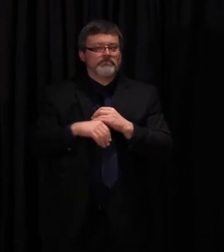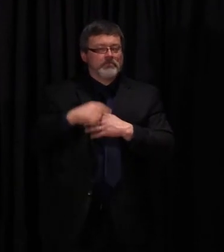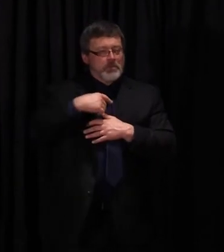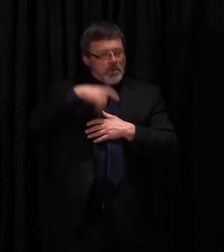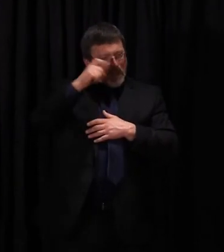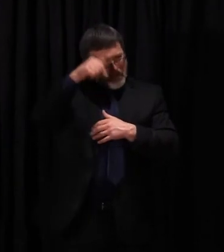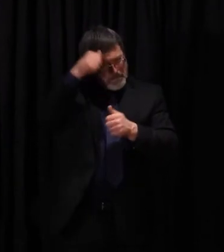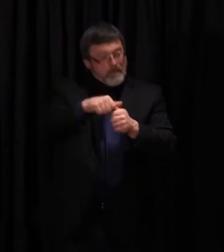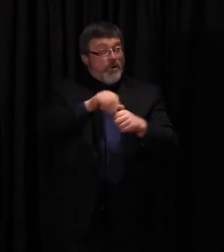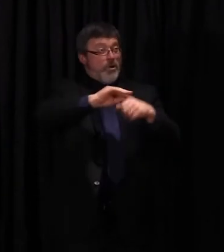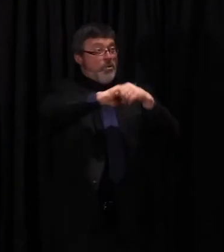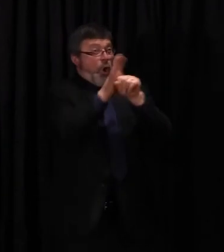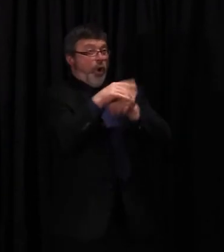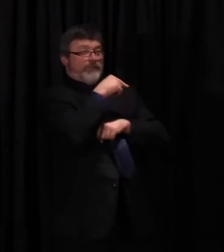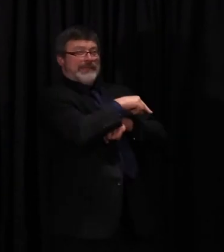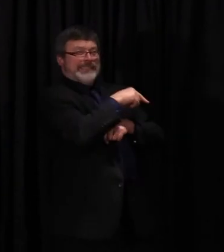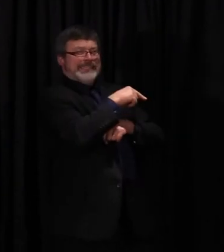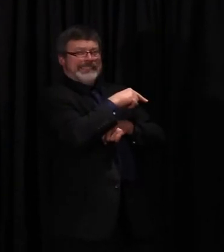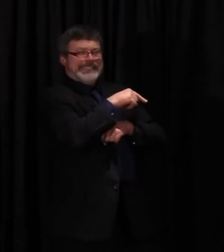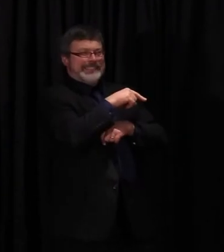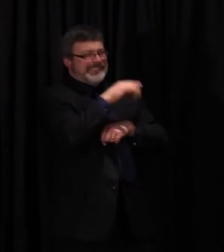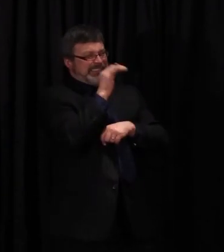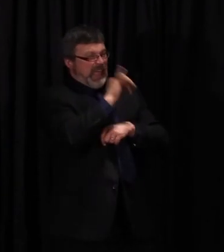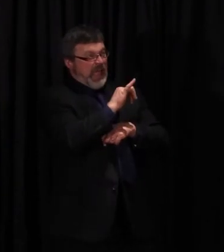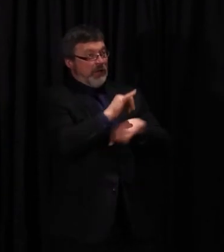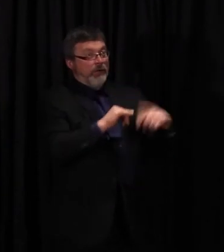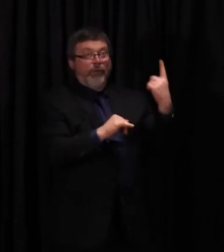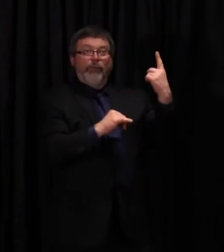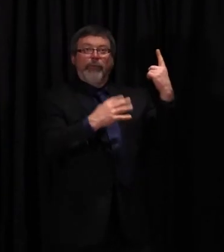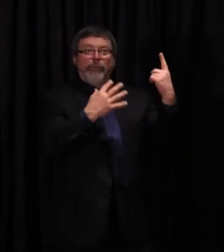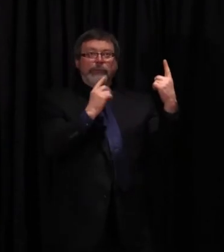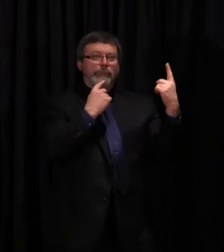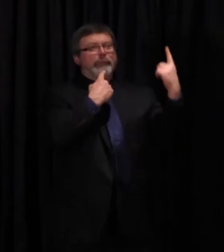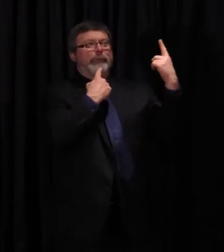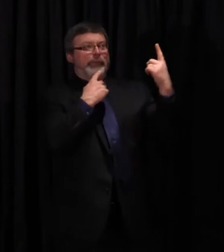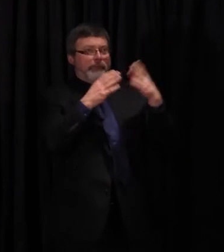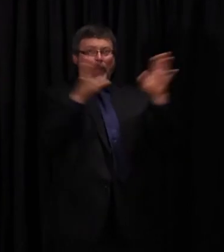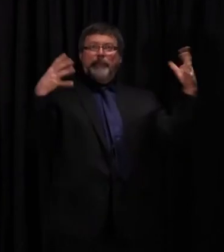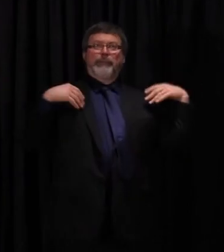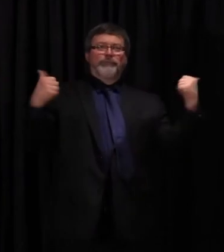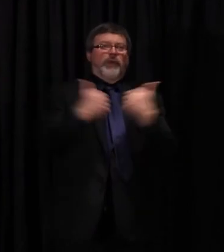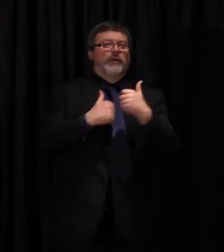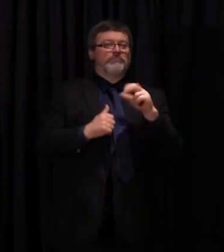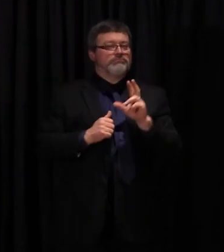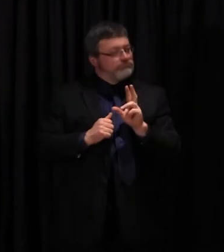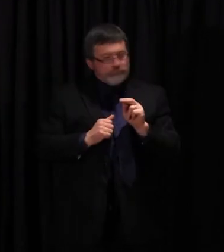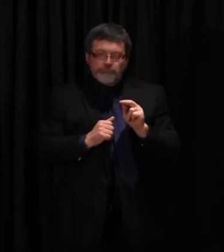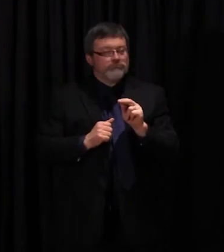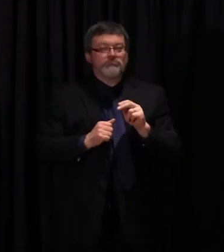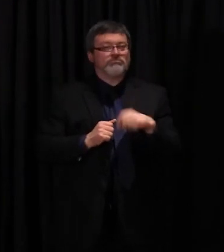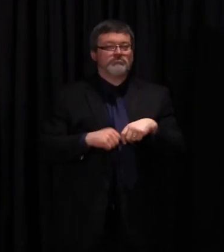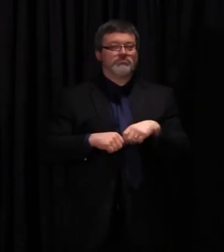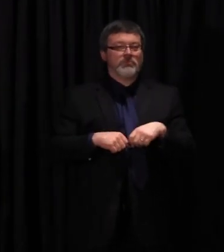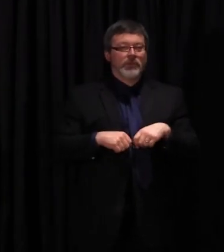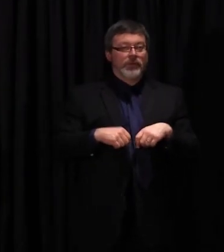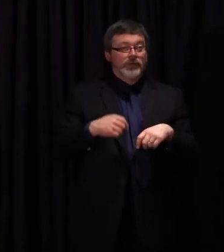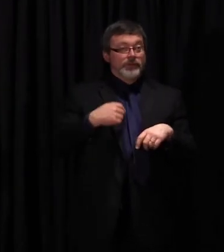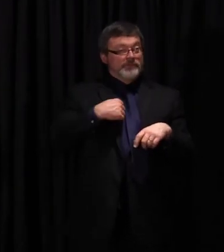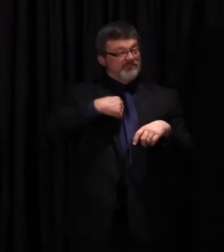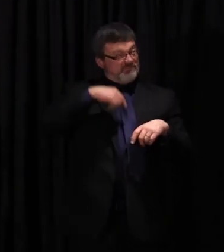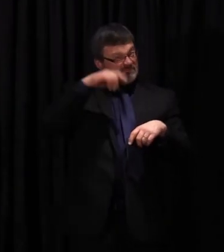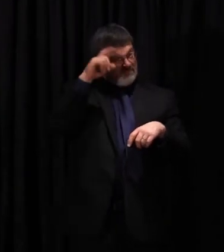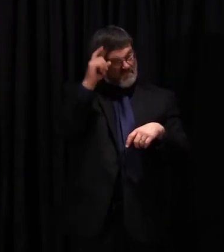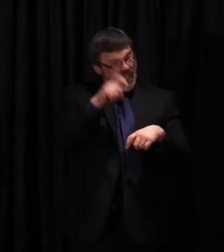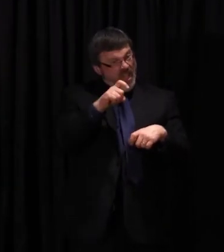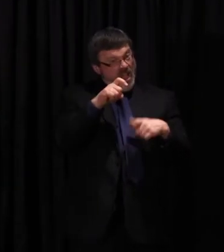which is why we need to remember that COVID-19 is not our only serious public health challenge. And we can't